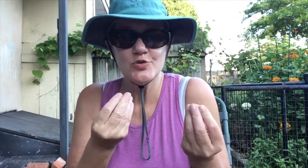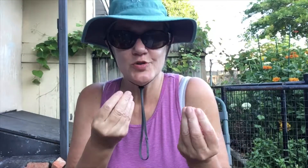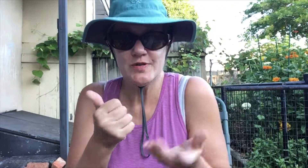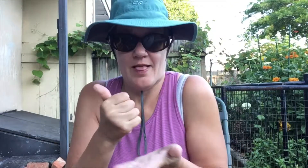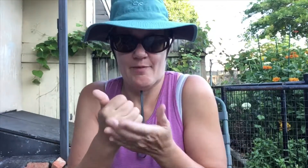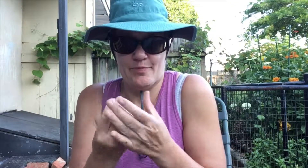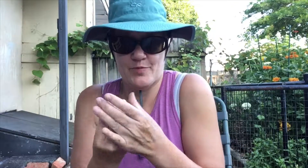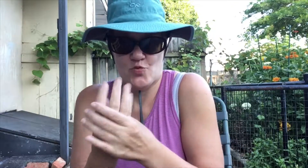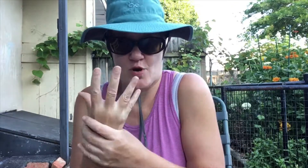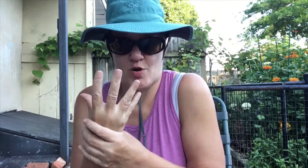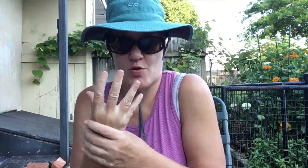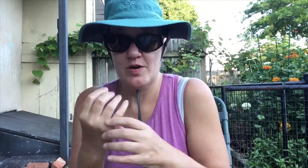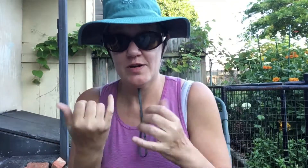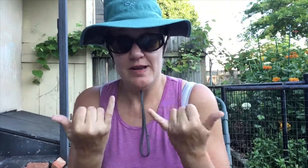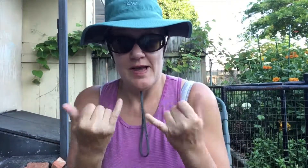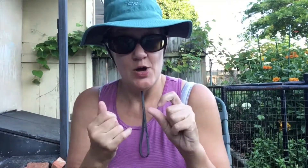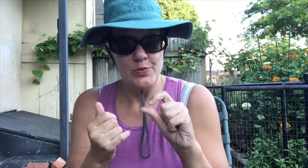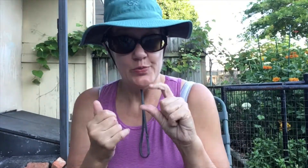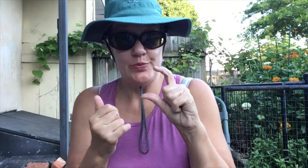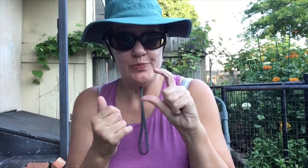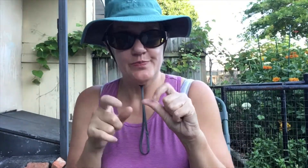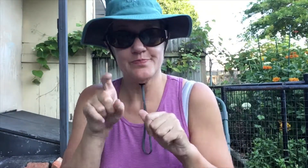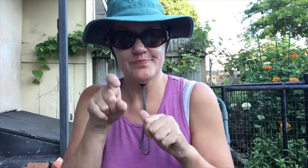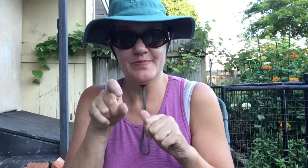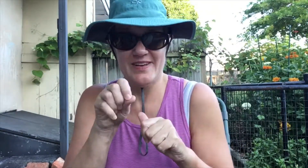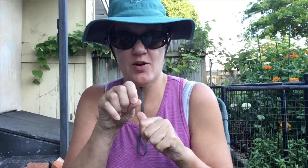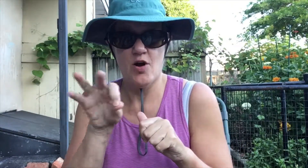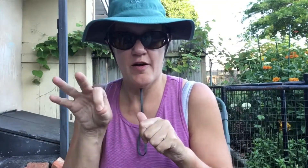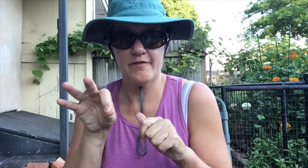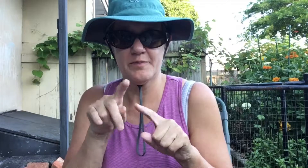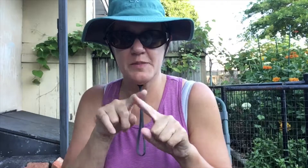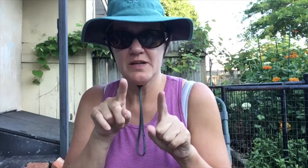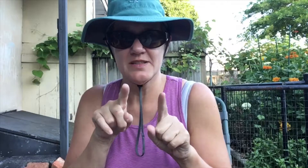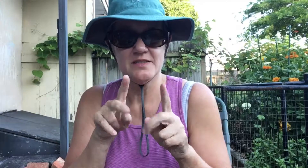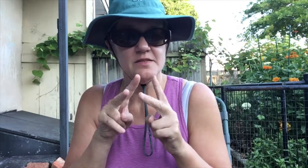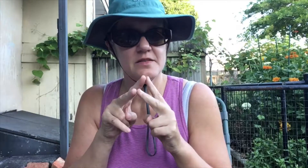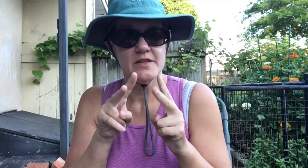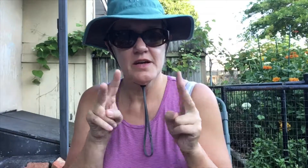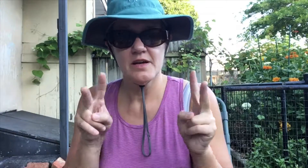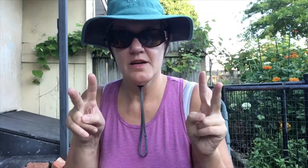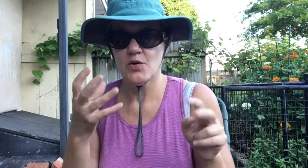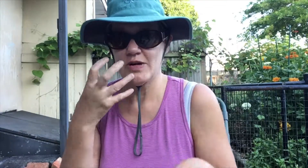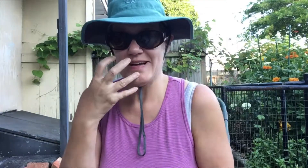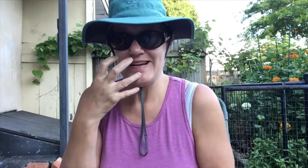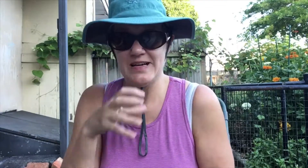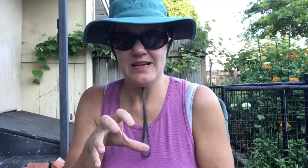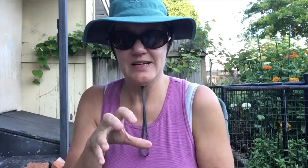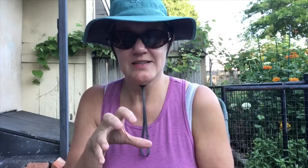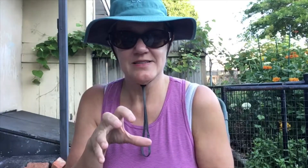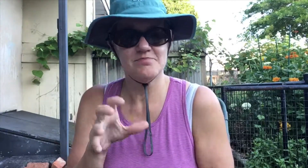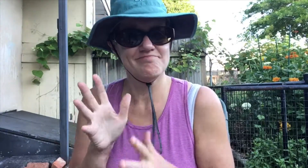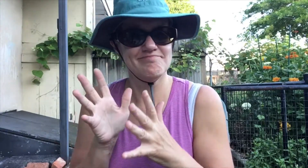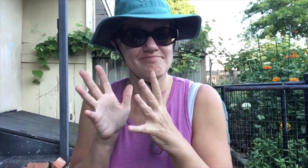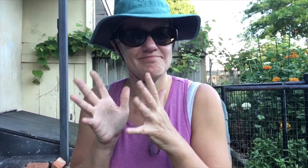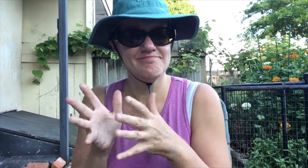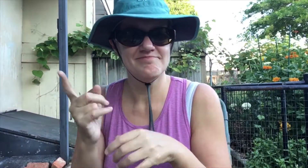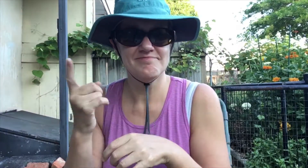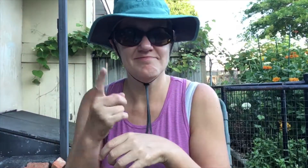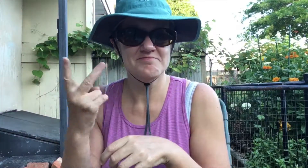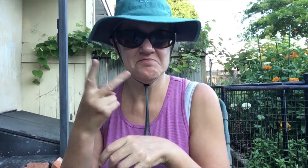These seedlings in these covered trays, they're tall enough to take the covers off, but it's so hot for the